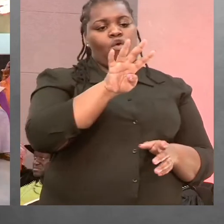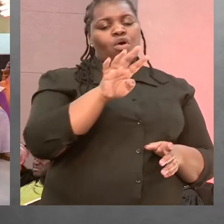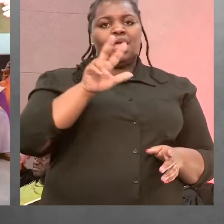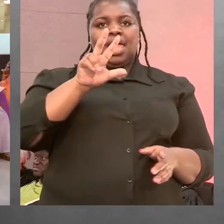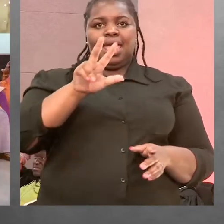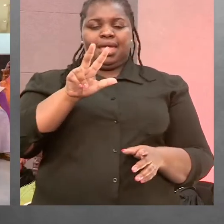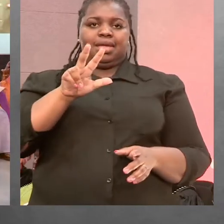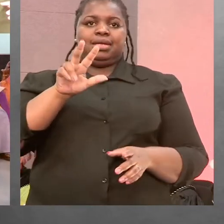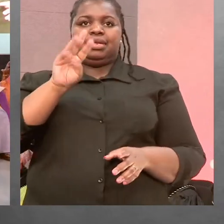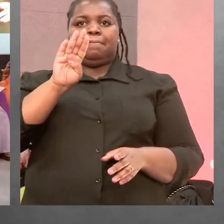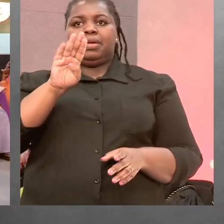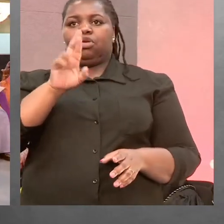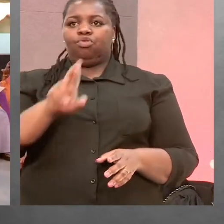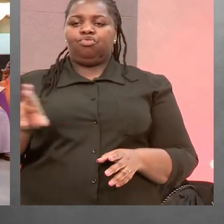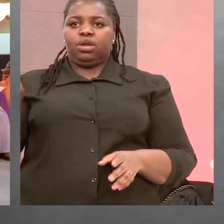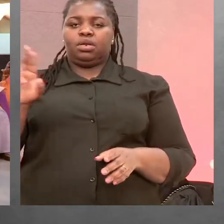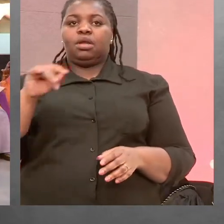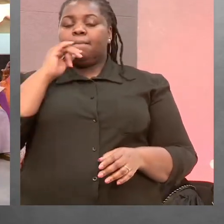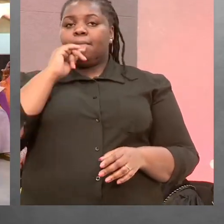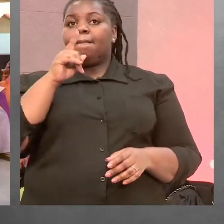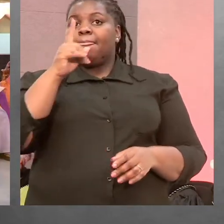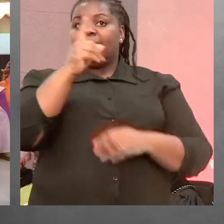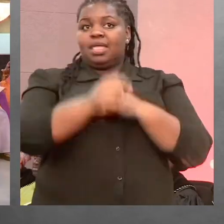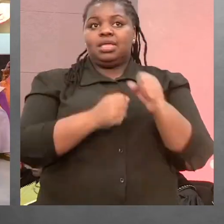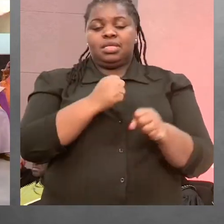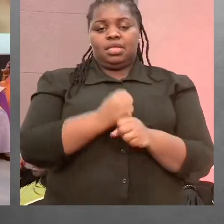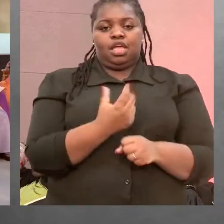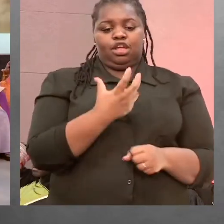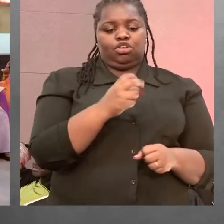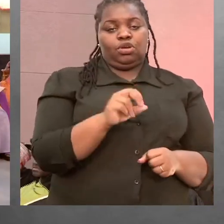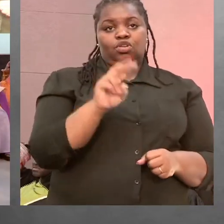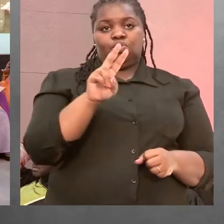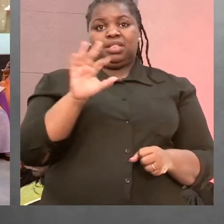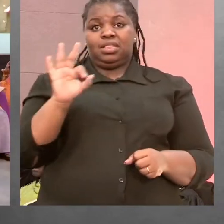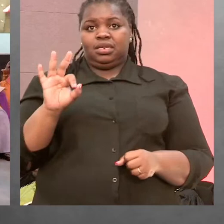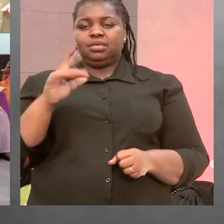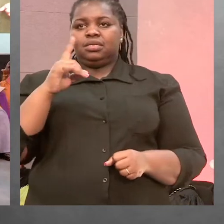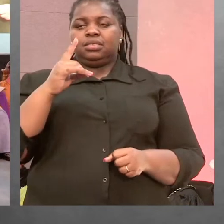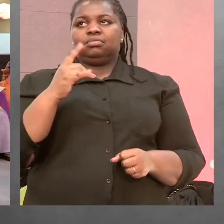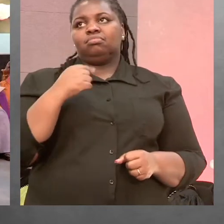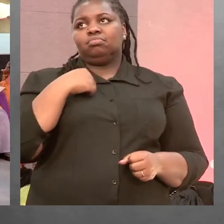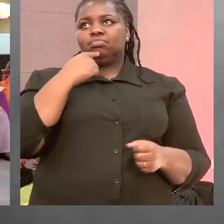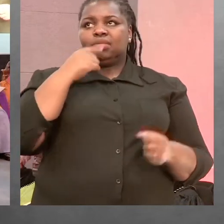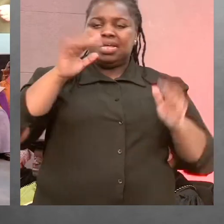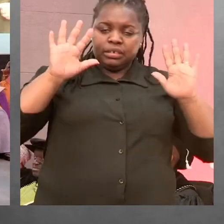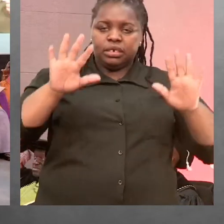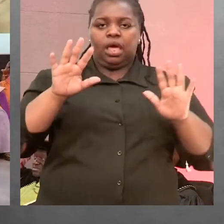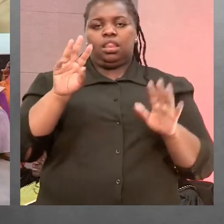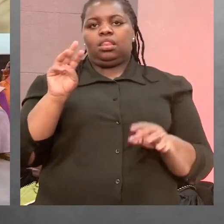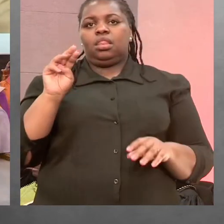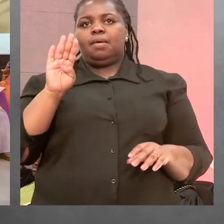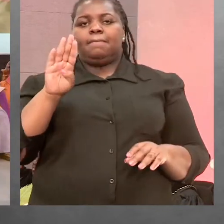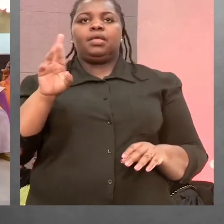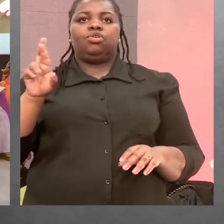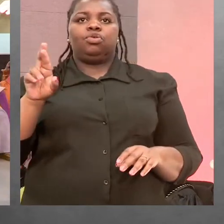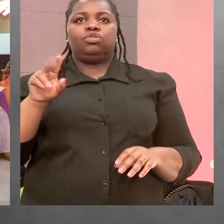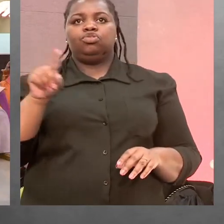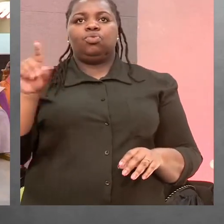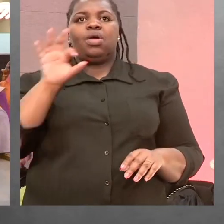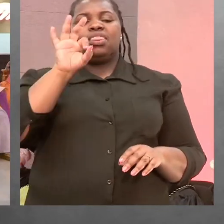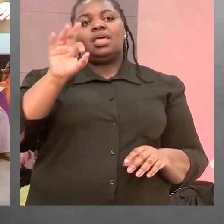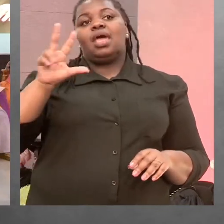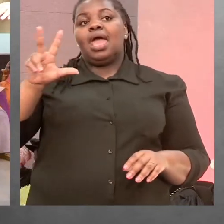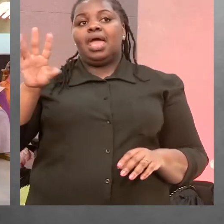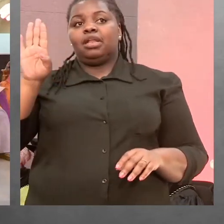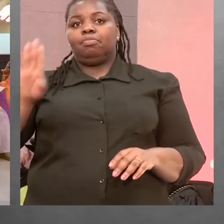billion rands. And in the year of 2023, it has declined by 10 billion to 38 billion